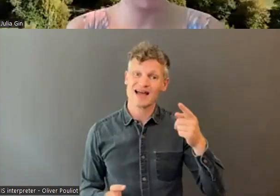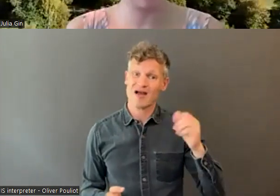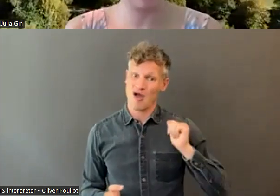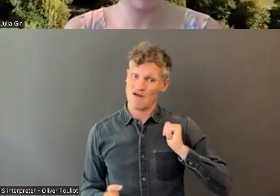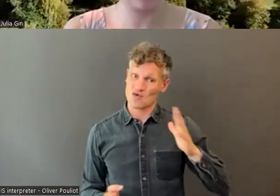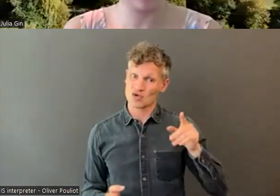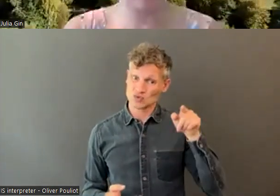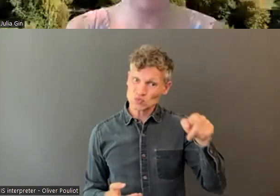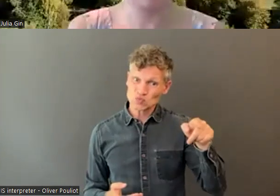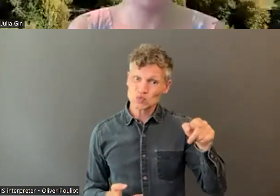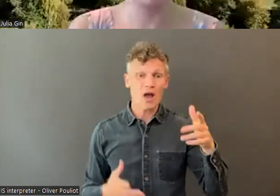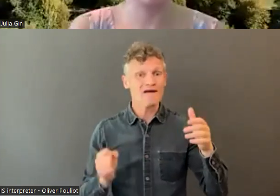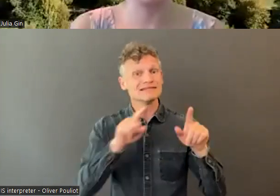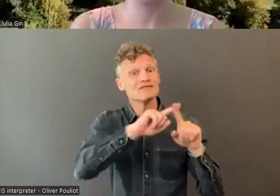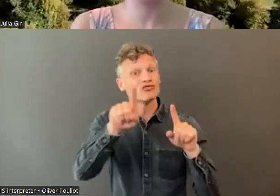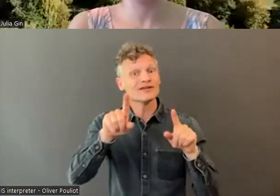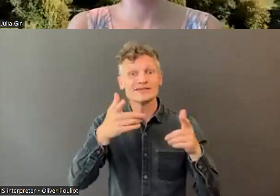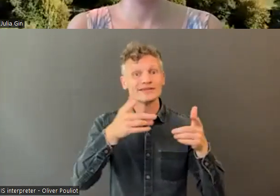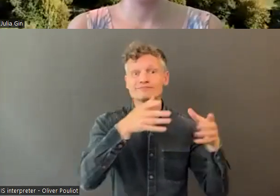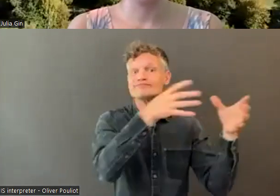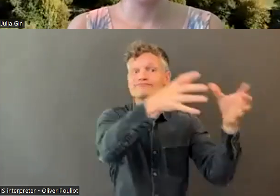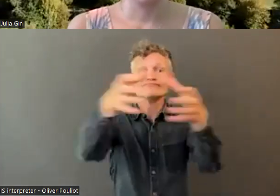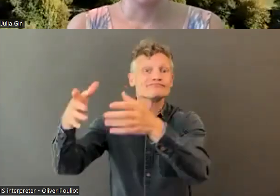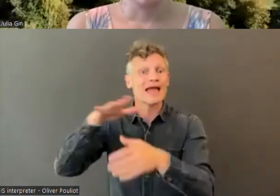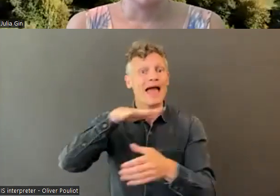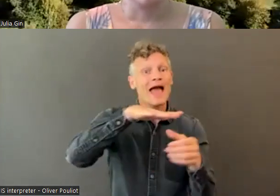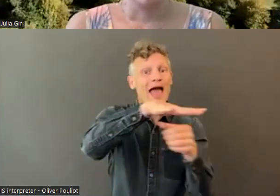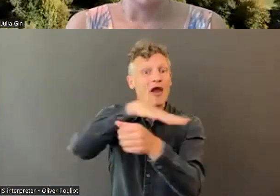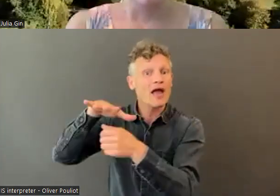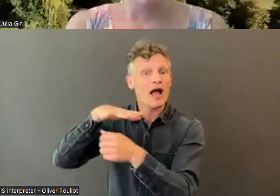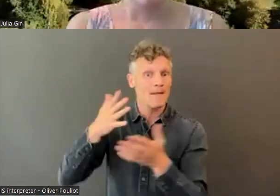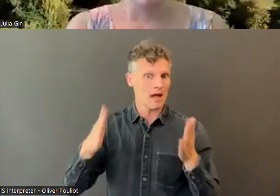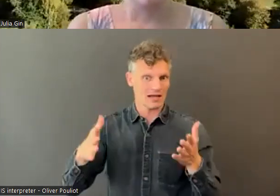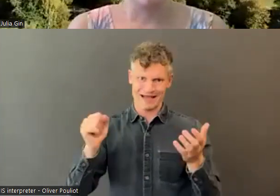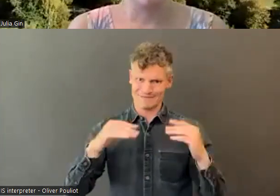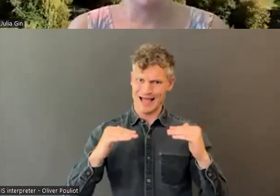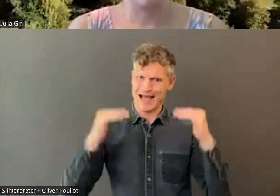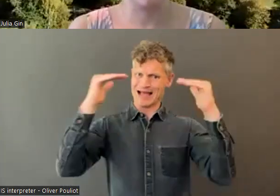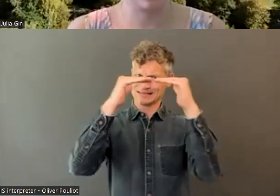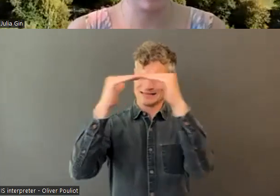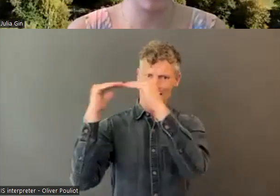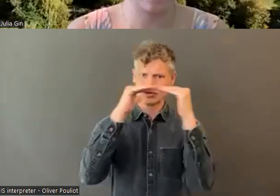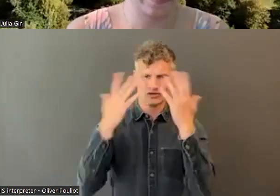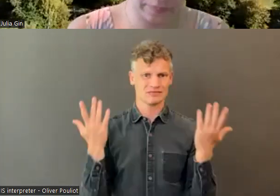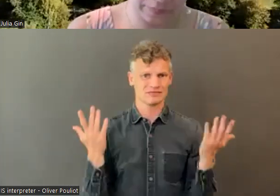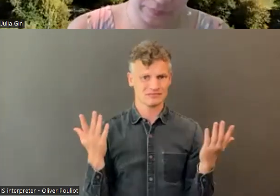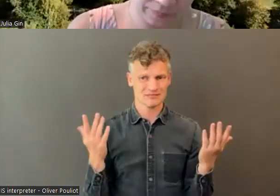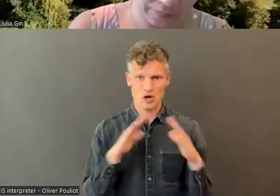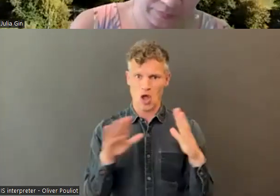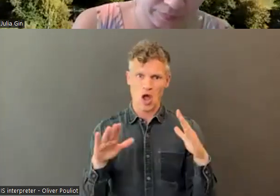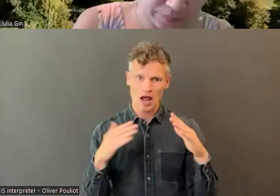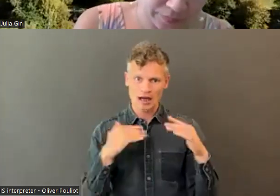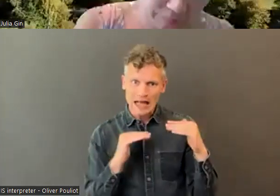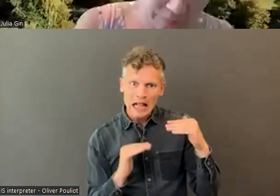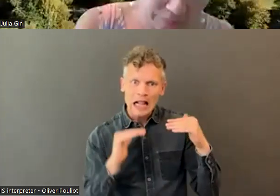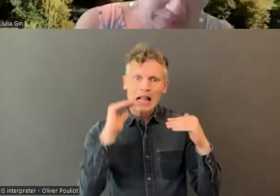the outfit has to have a high level standard that lifts it above, or it goes crazy trying to figure out what to do at each level. I want